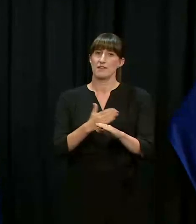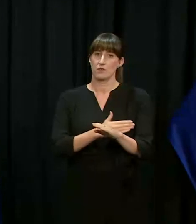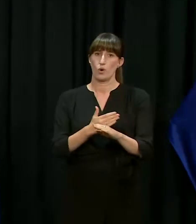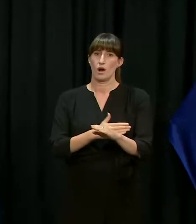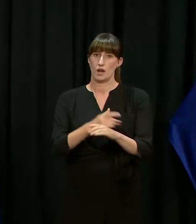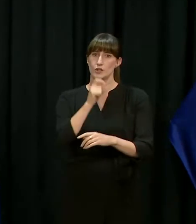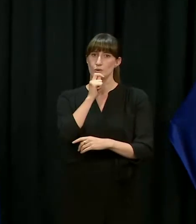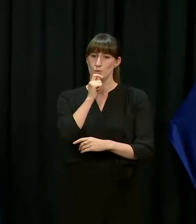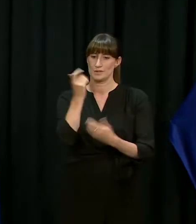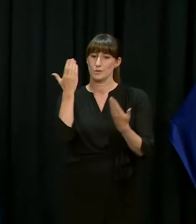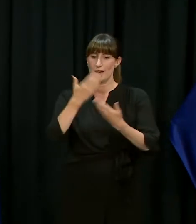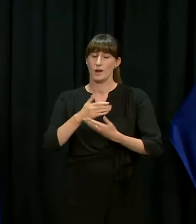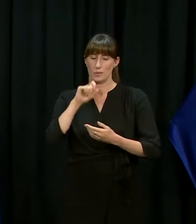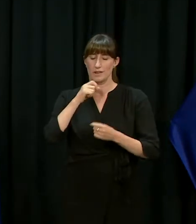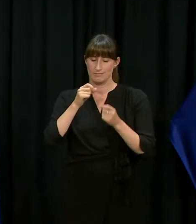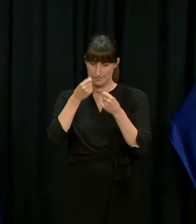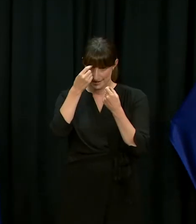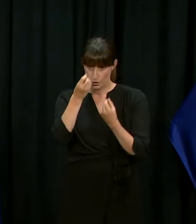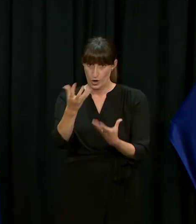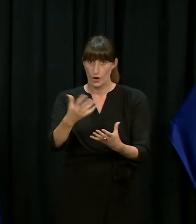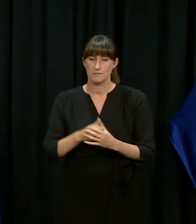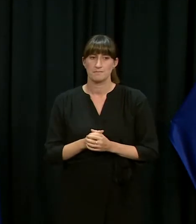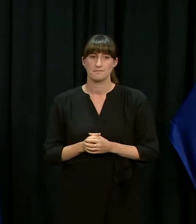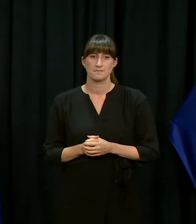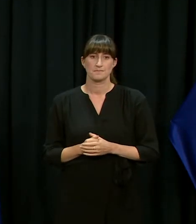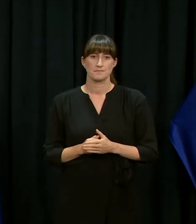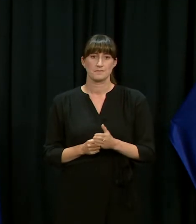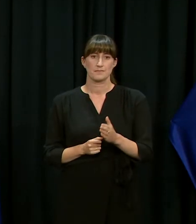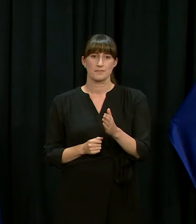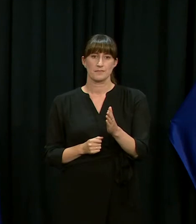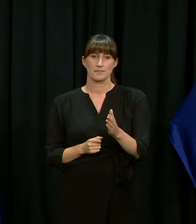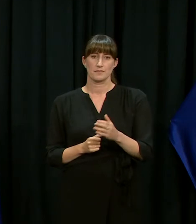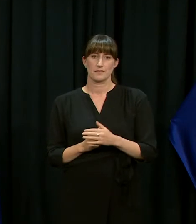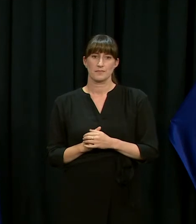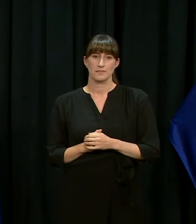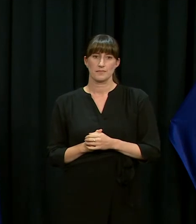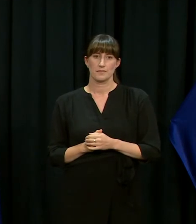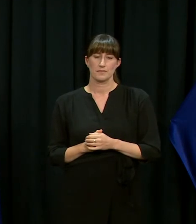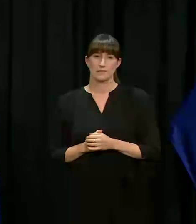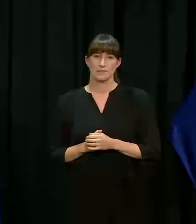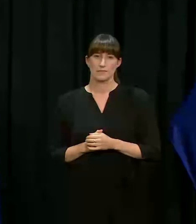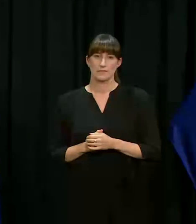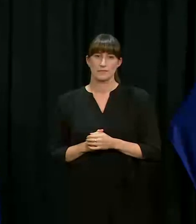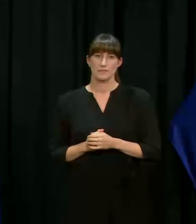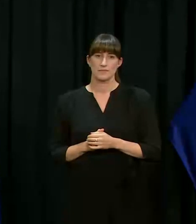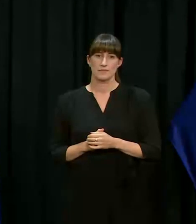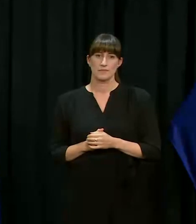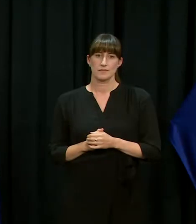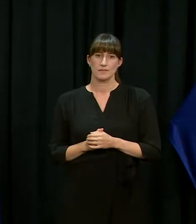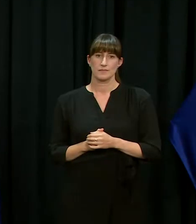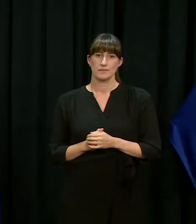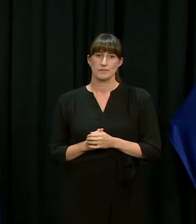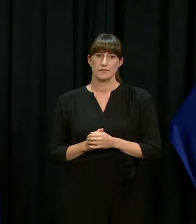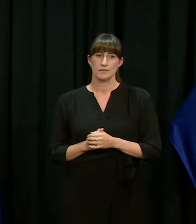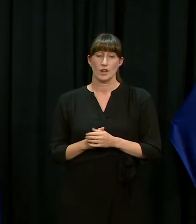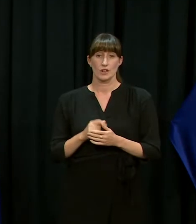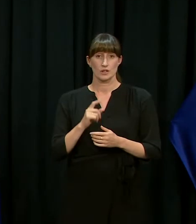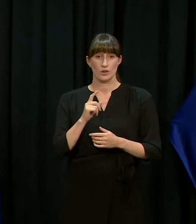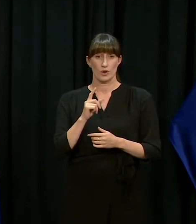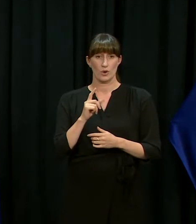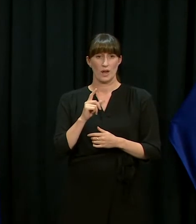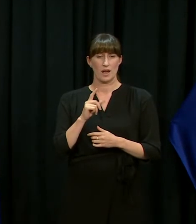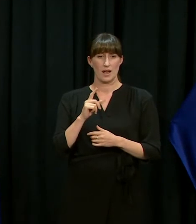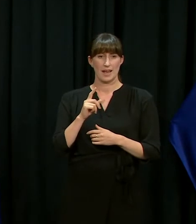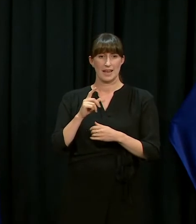we'll have that information with you. One of the suggestions to reduce New Zealand's risk profile during this most risky period is to reduce the number of international arrivals